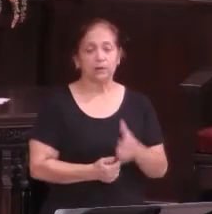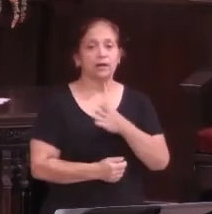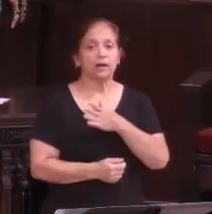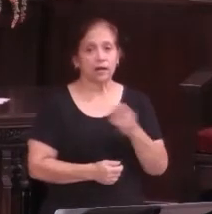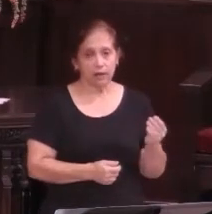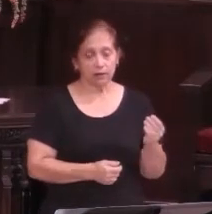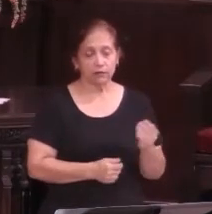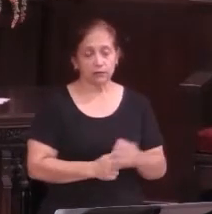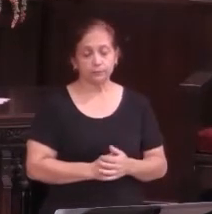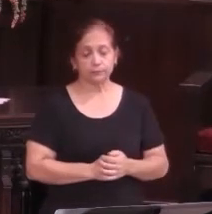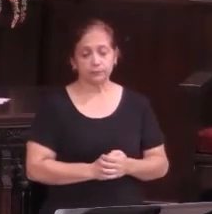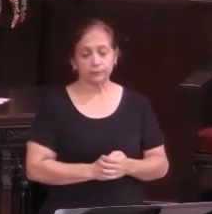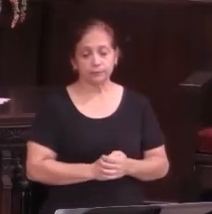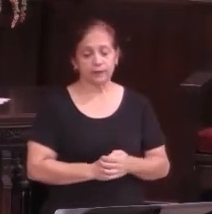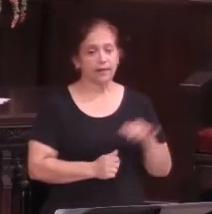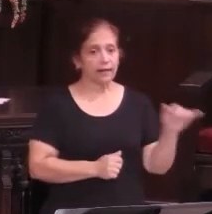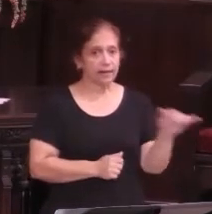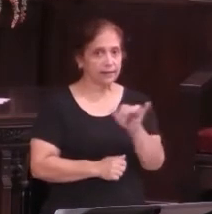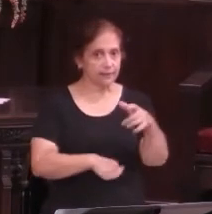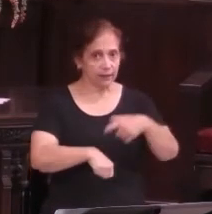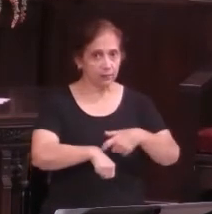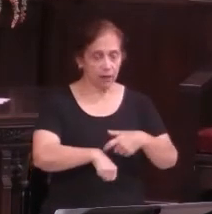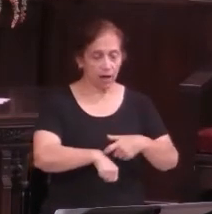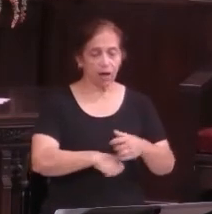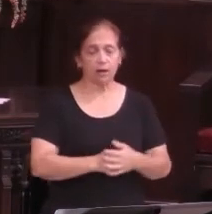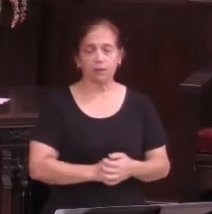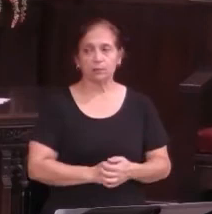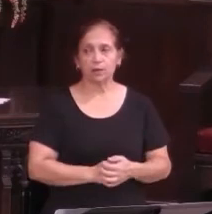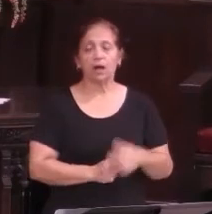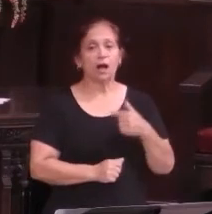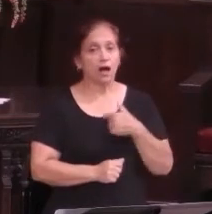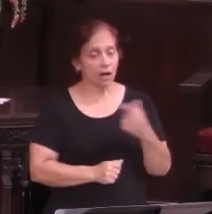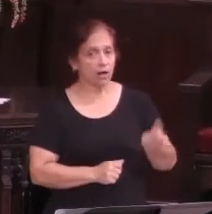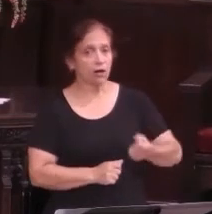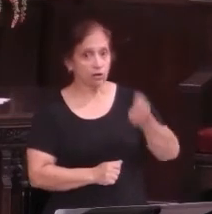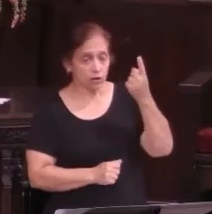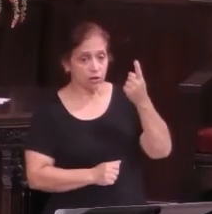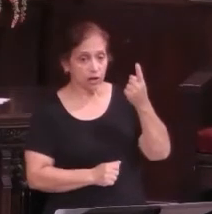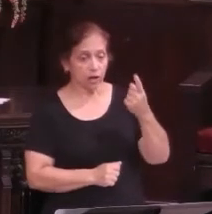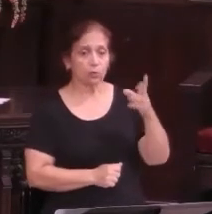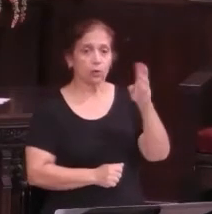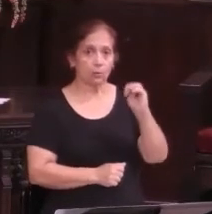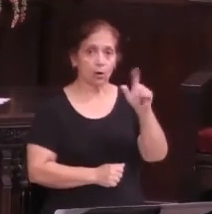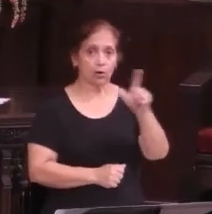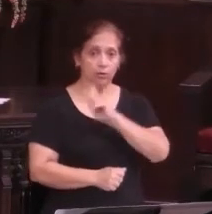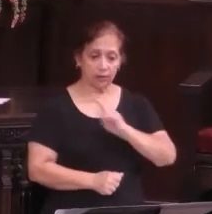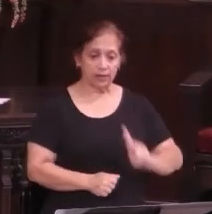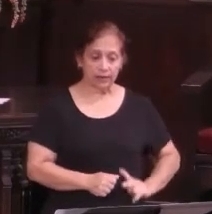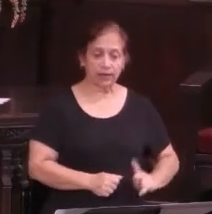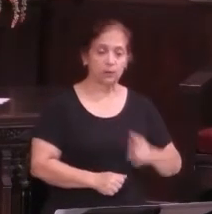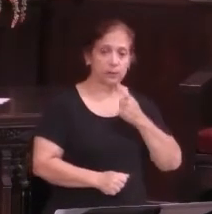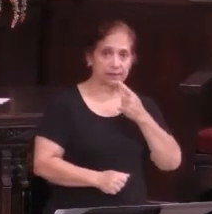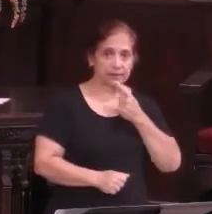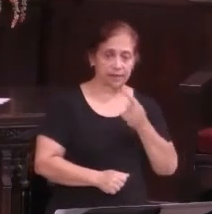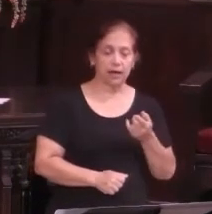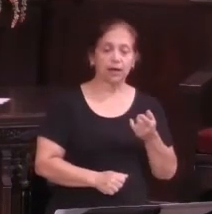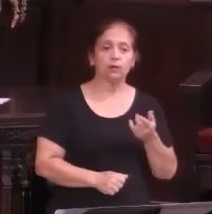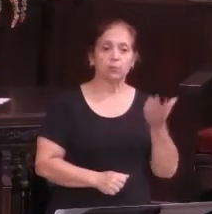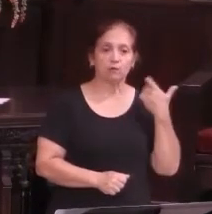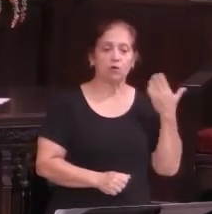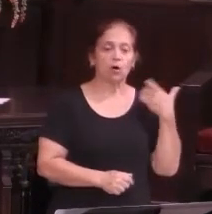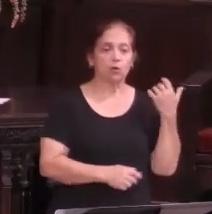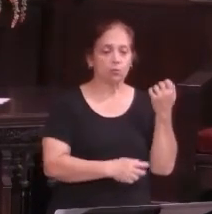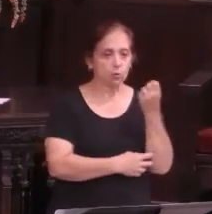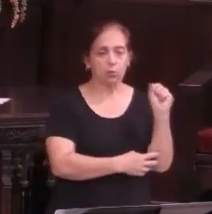And at the same time, I do understand what Martin Luther King Jr. was saying when he said,